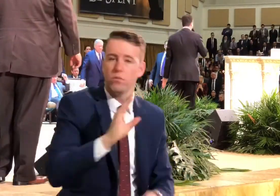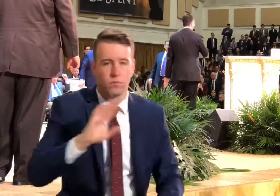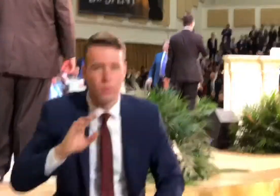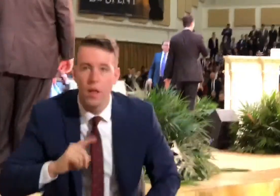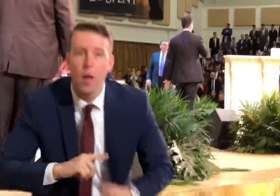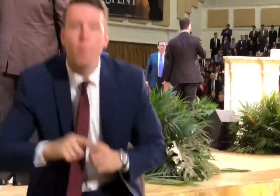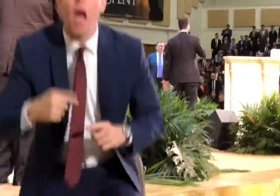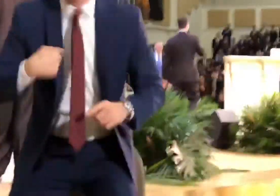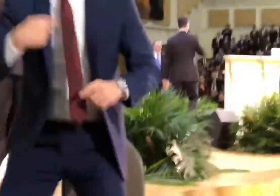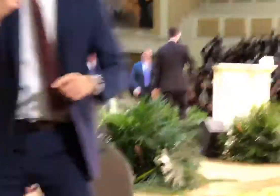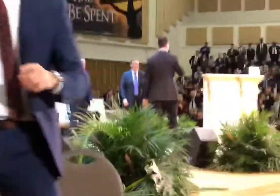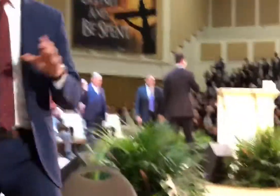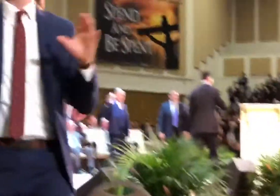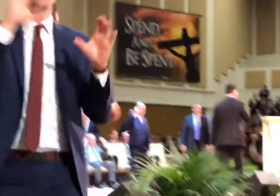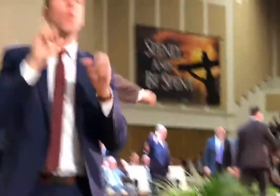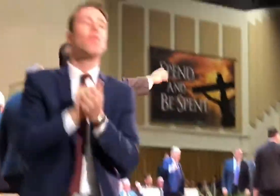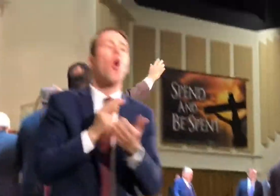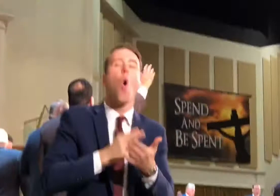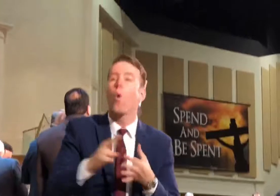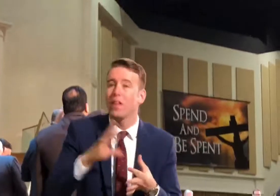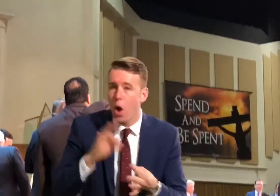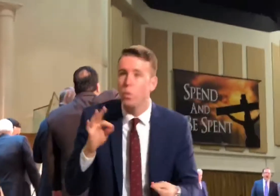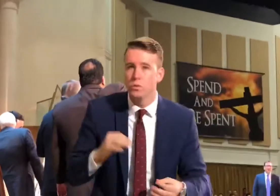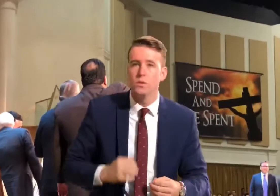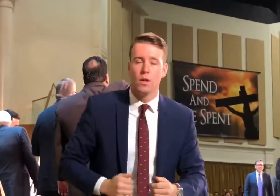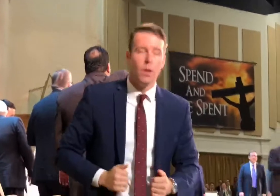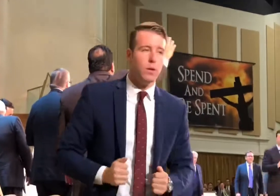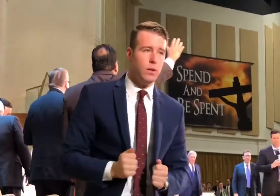I'm going to get lost in the Holy Ghost.